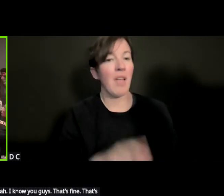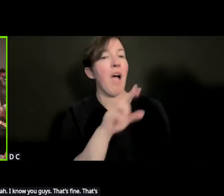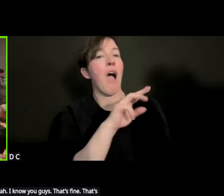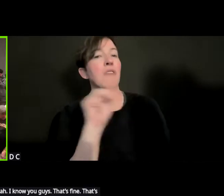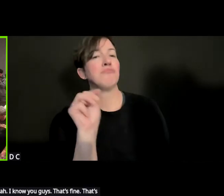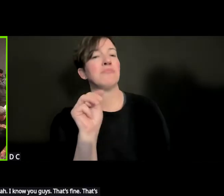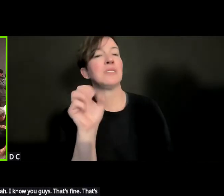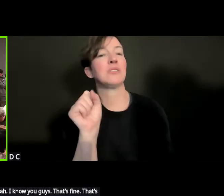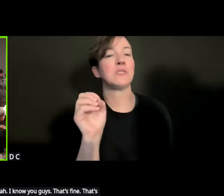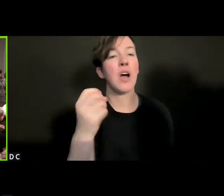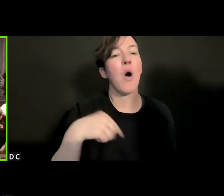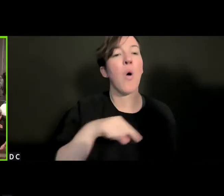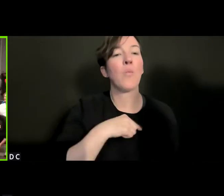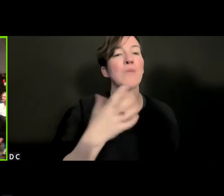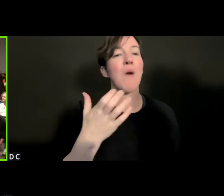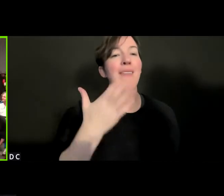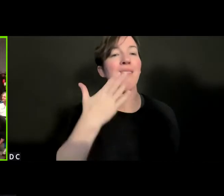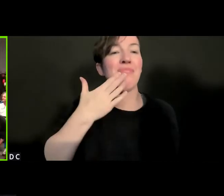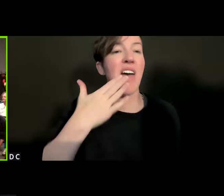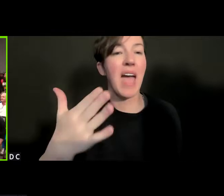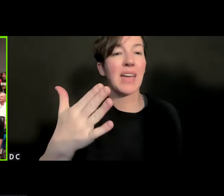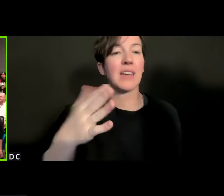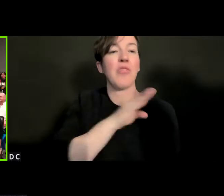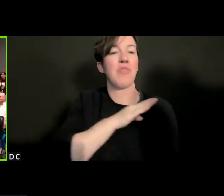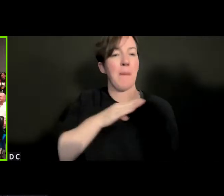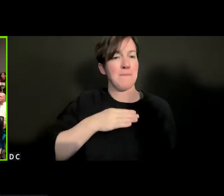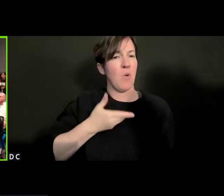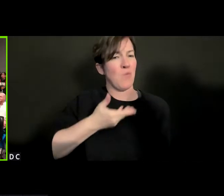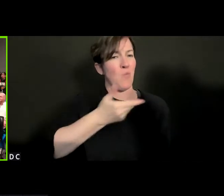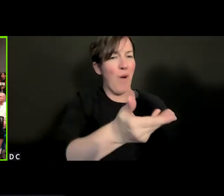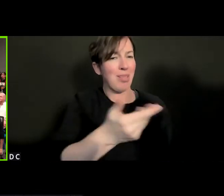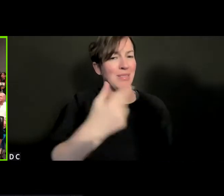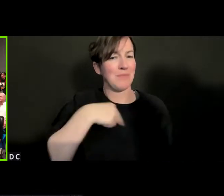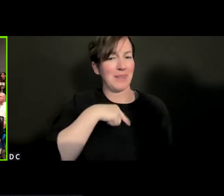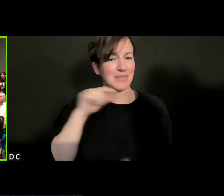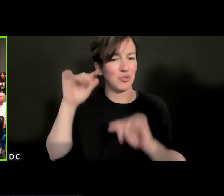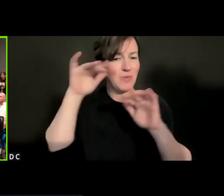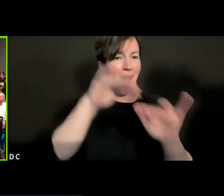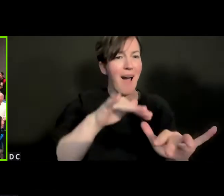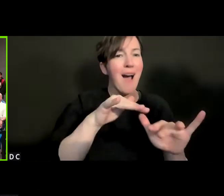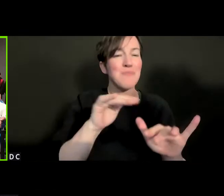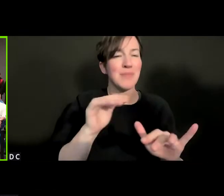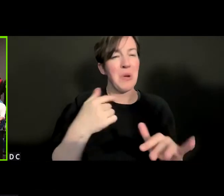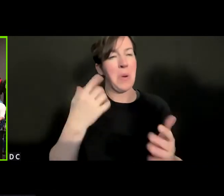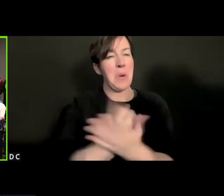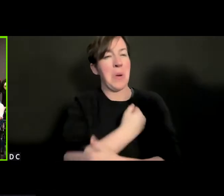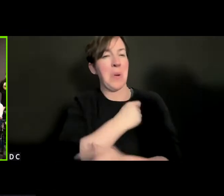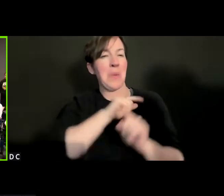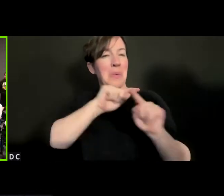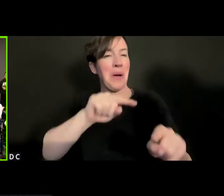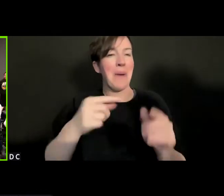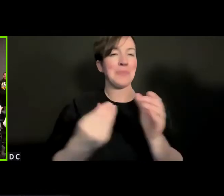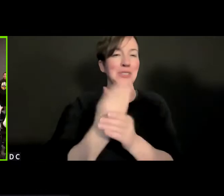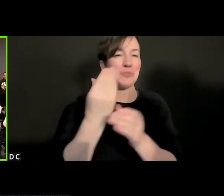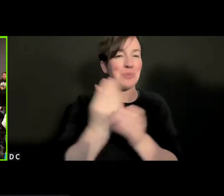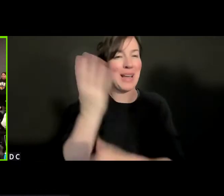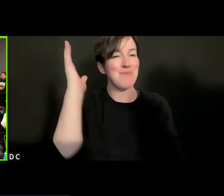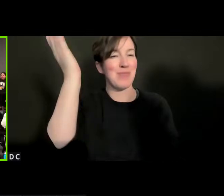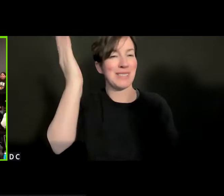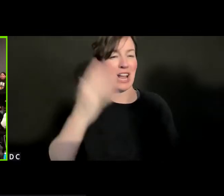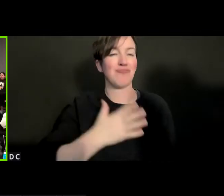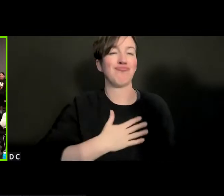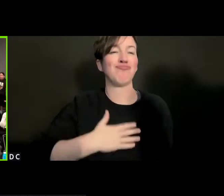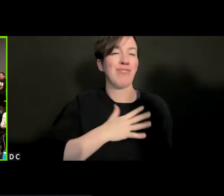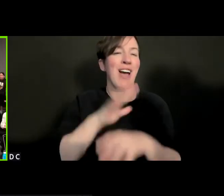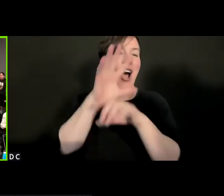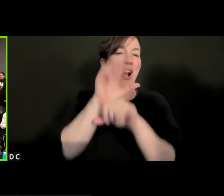So we want to thank the board for having us here tonight. It's kind of like our thing to come here in the spring and present. So I hope we keep